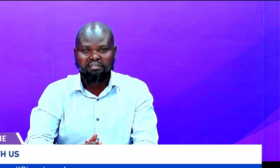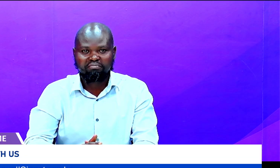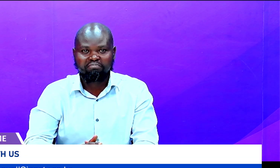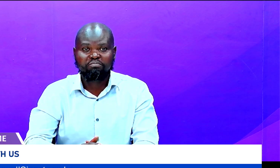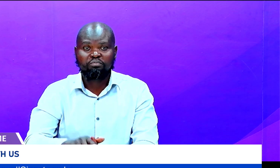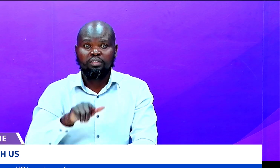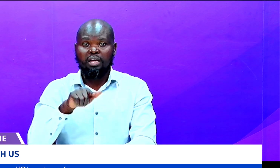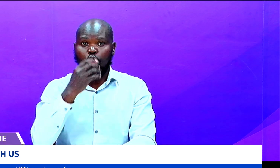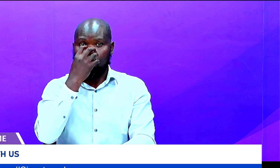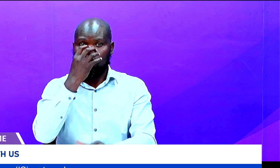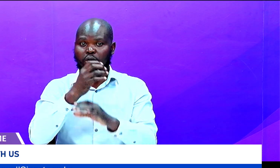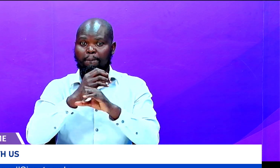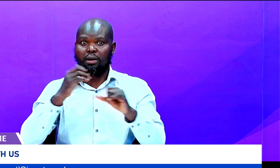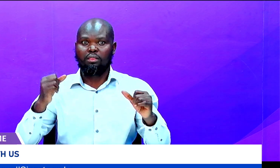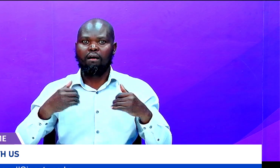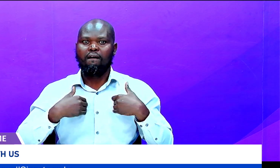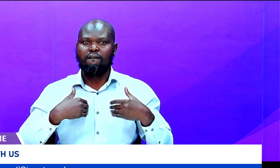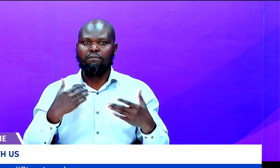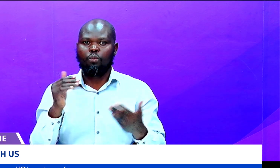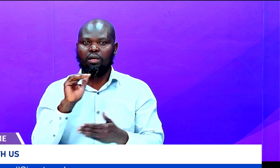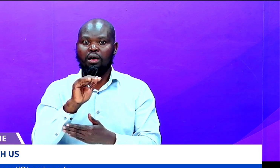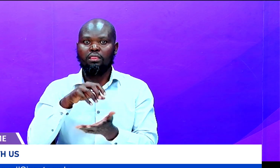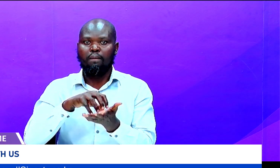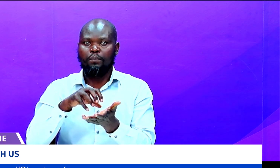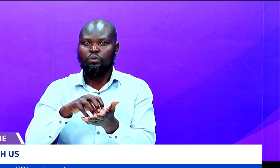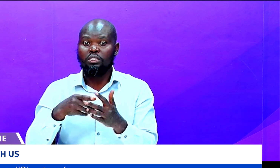Minor. Let us focus on what took center stage on our local news.